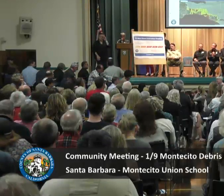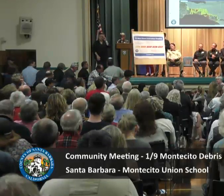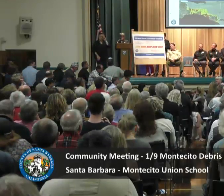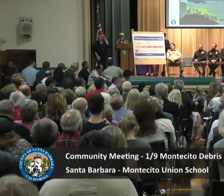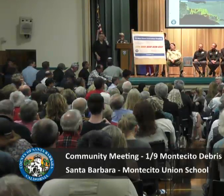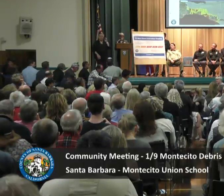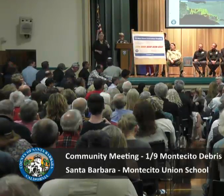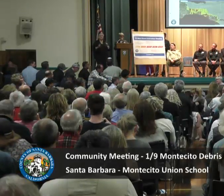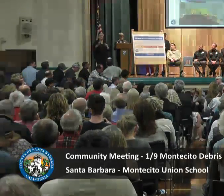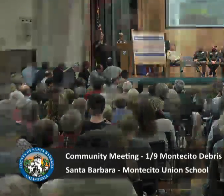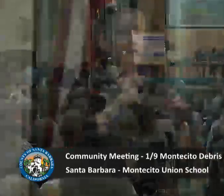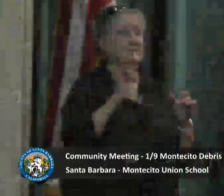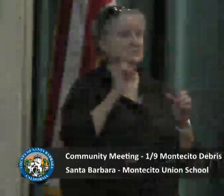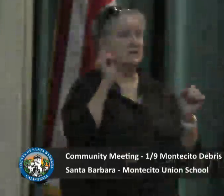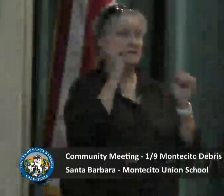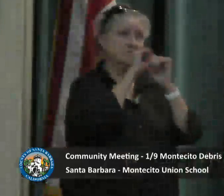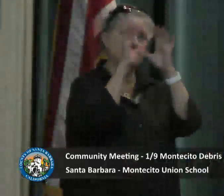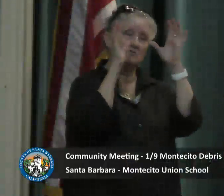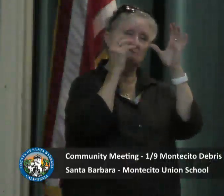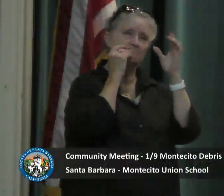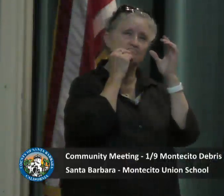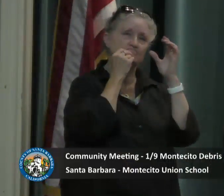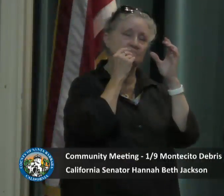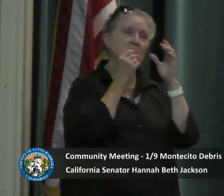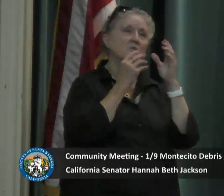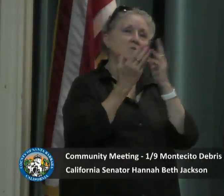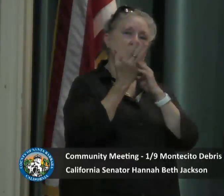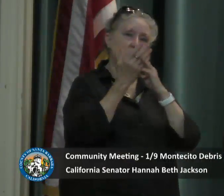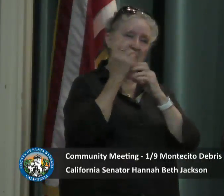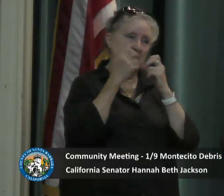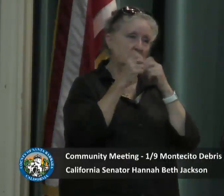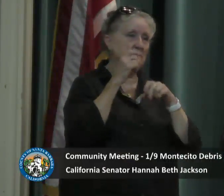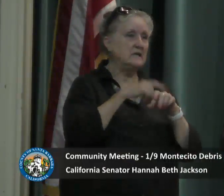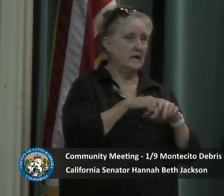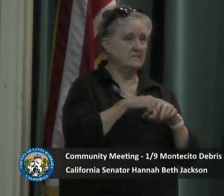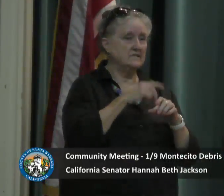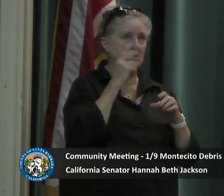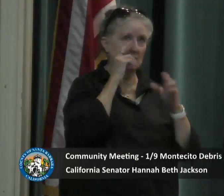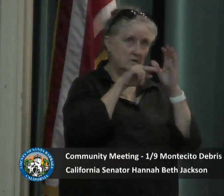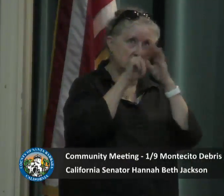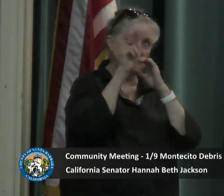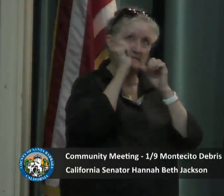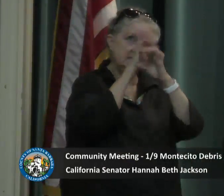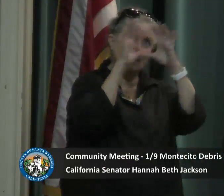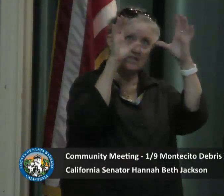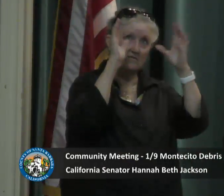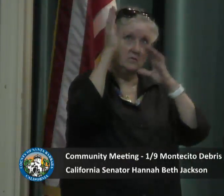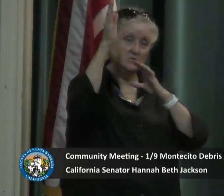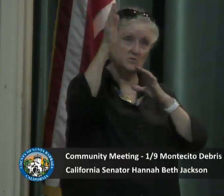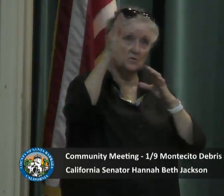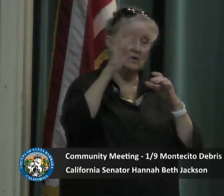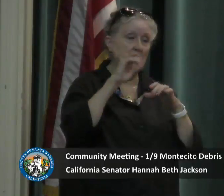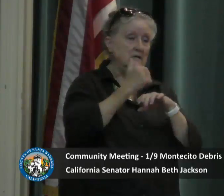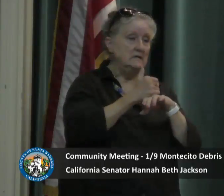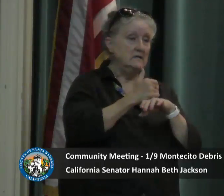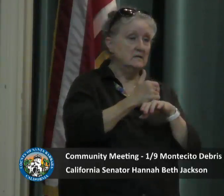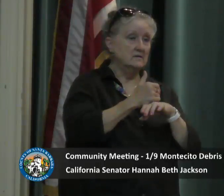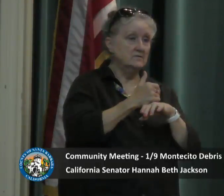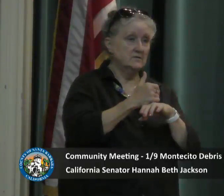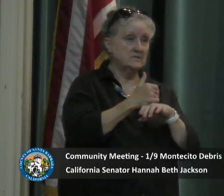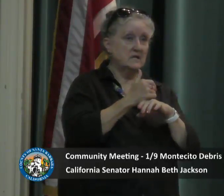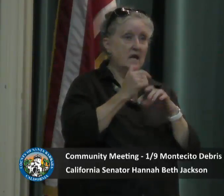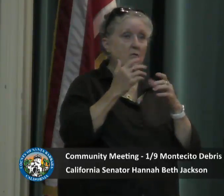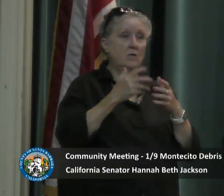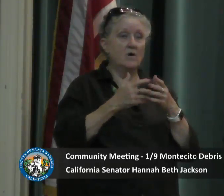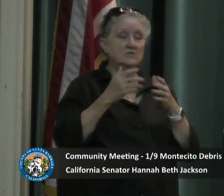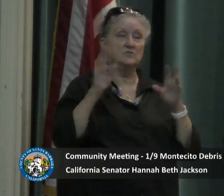as we envision, as we get through the difficult times and we envision the future, the new infrastructure, buying down the risk,